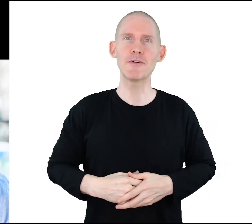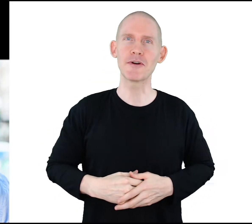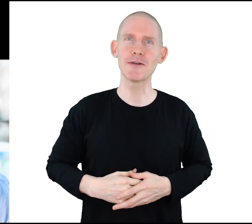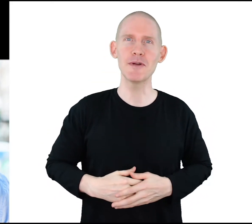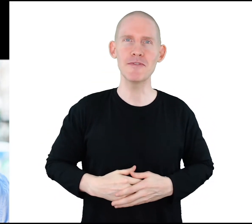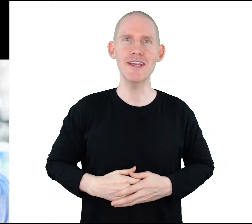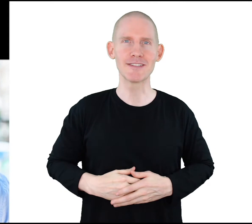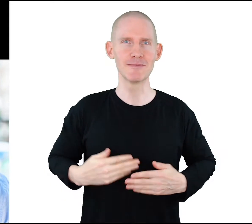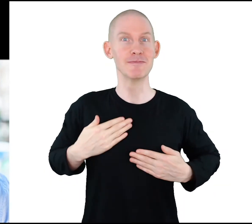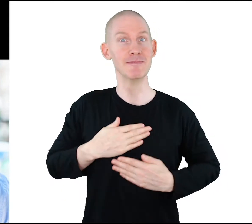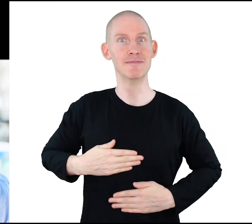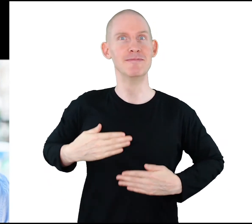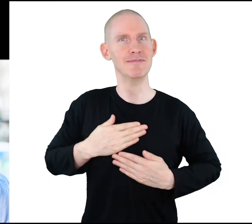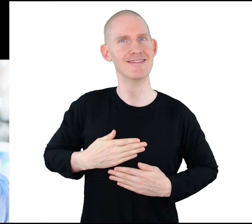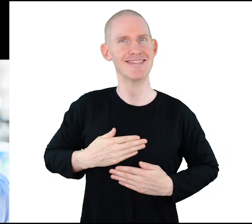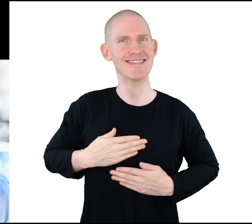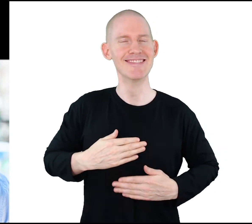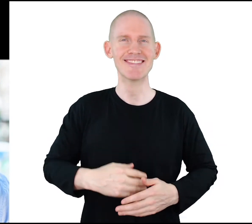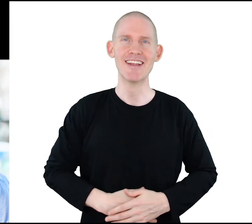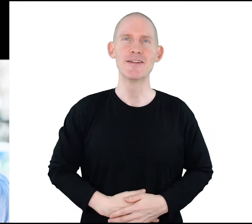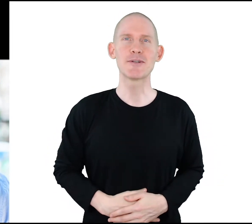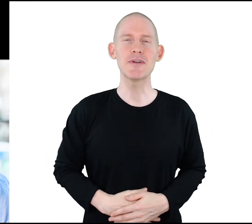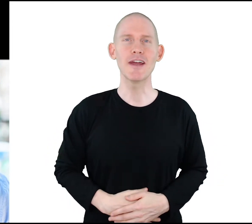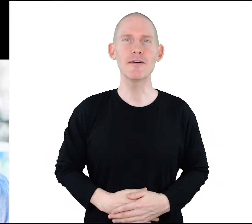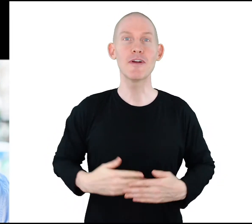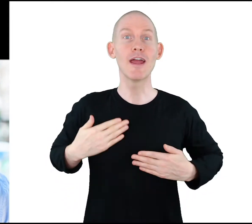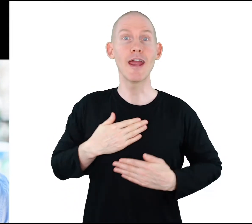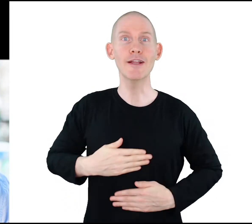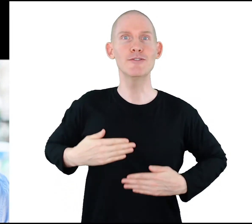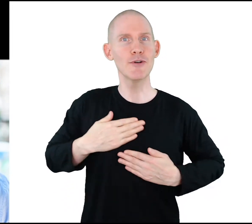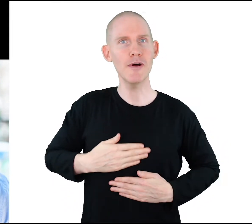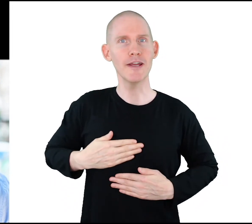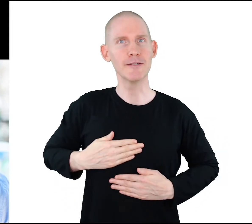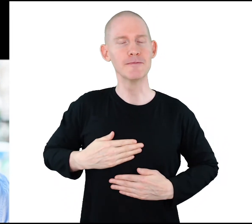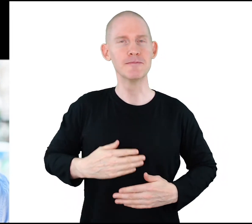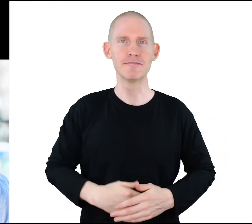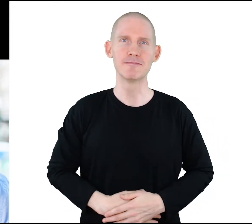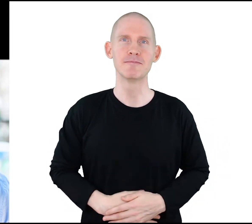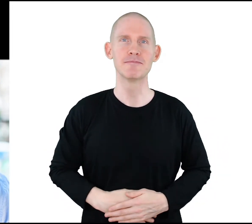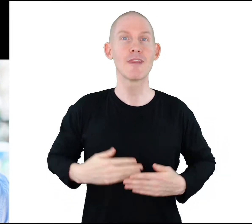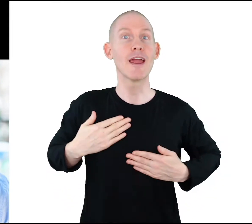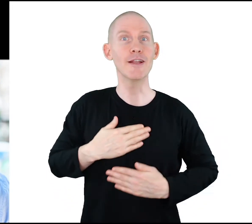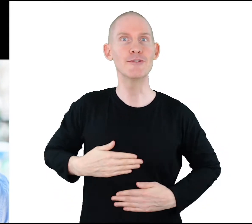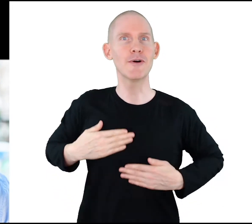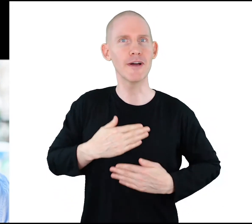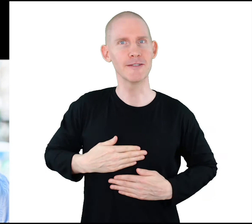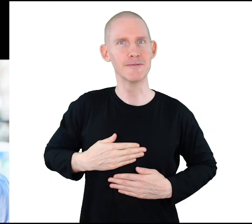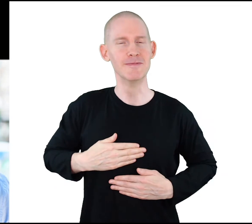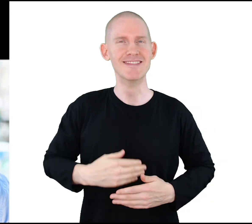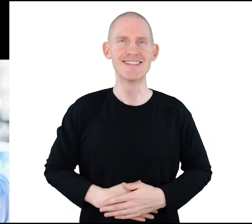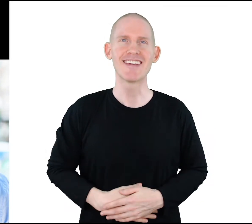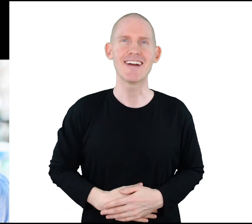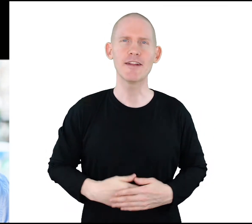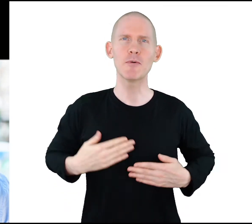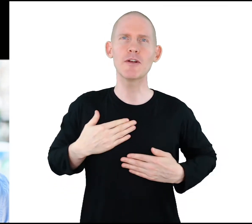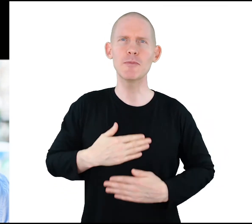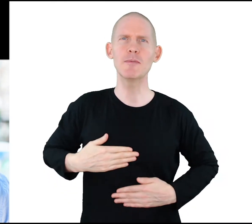look on my face. So we have enjoy. Enjoy. All right, if you want to do maybe